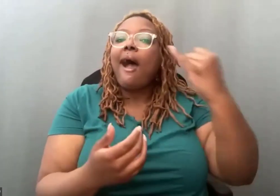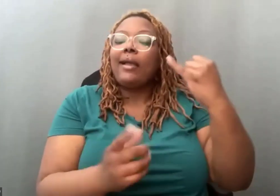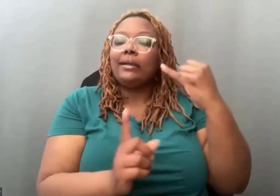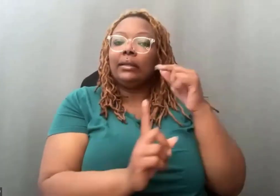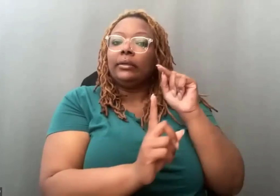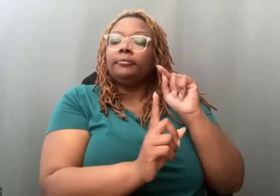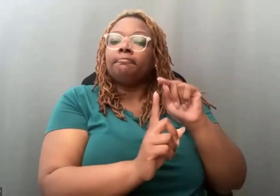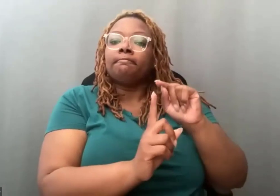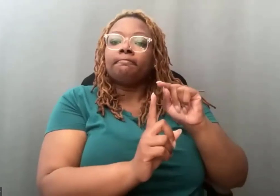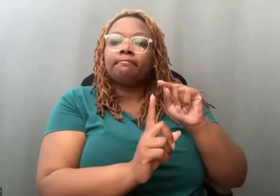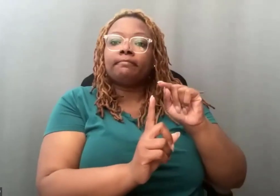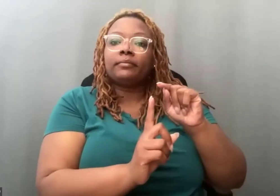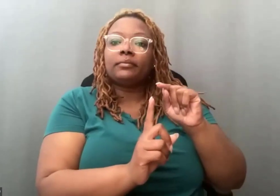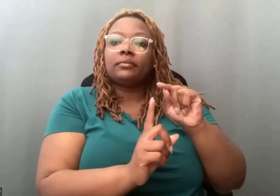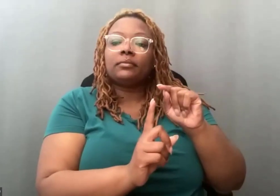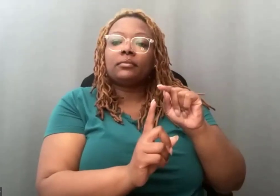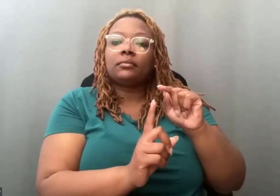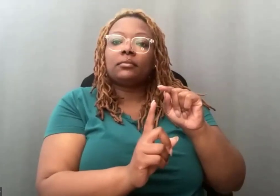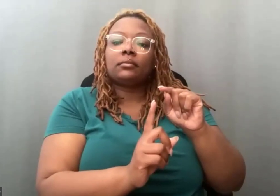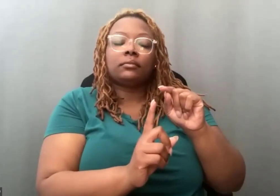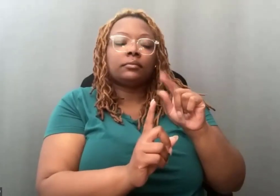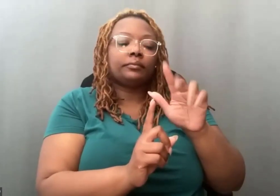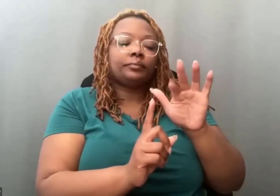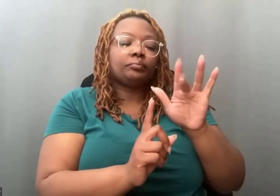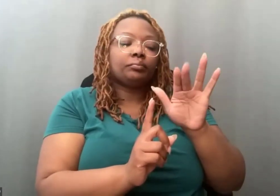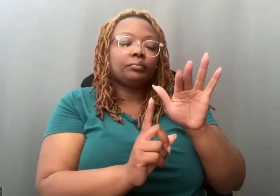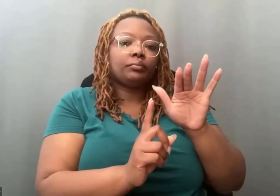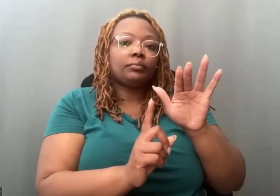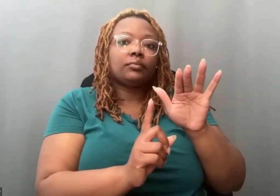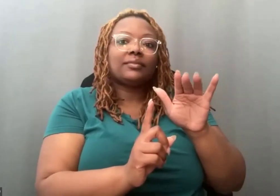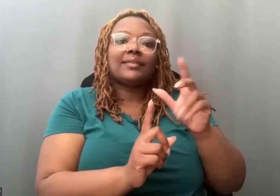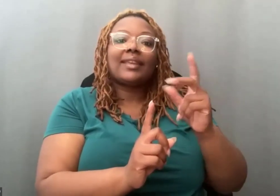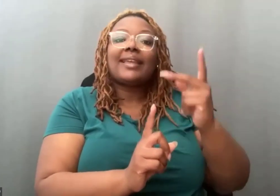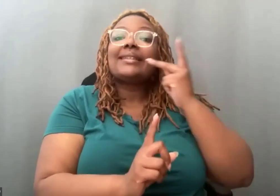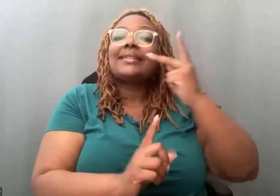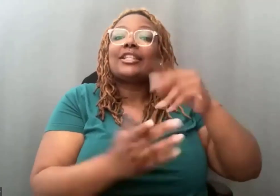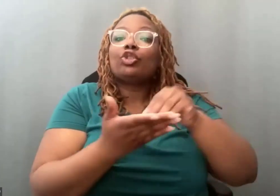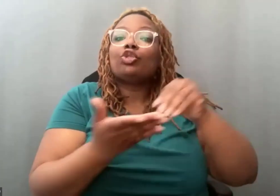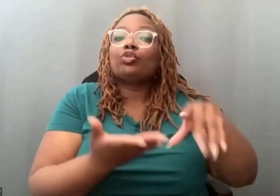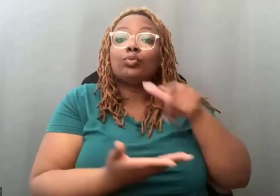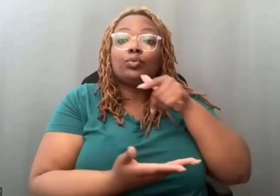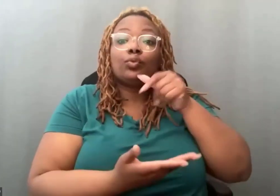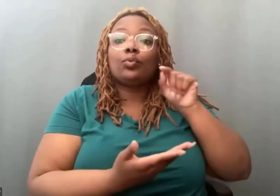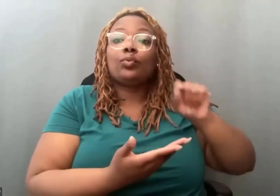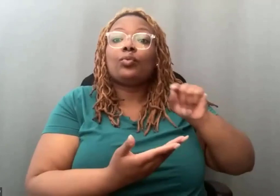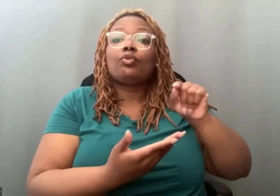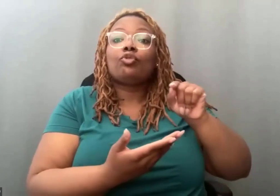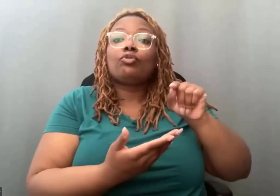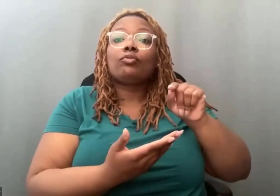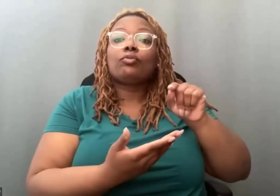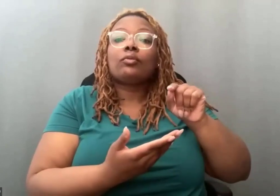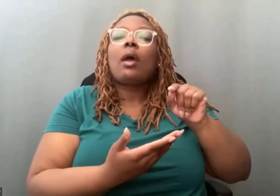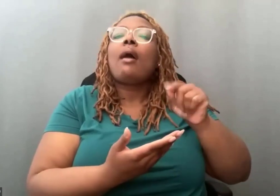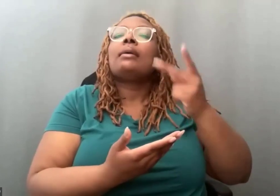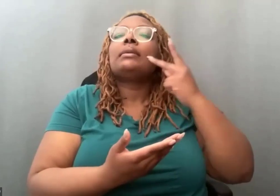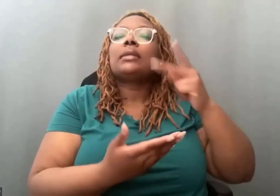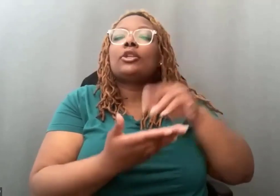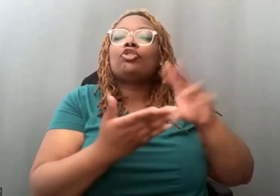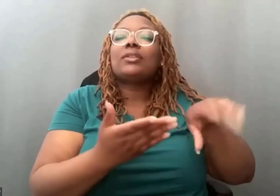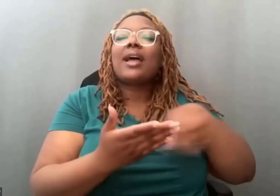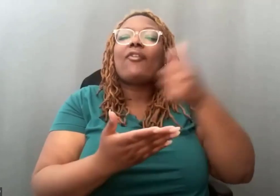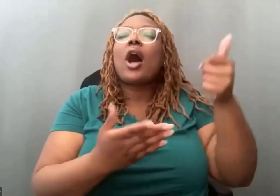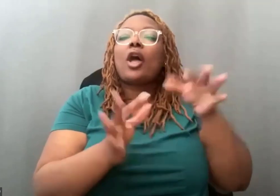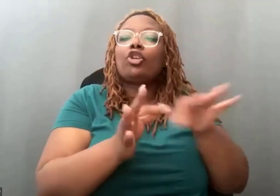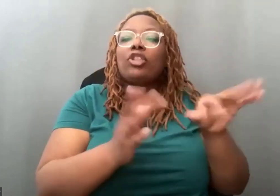of drawing on or seeing a student's familiarity with other languages as not a